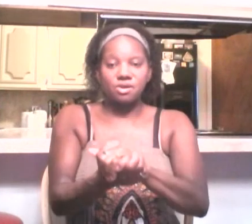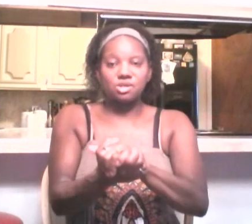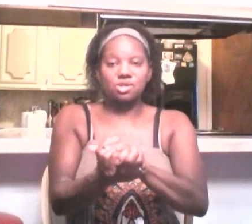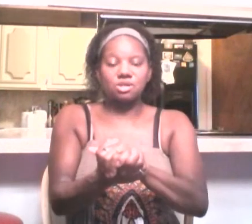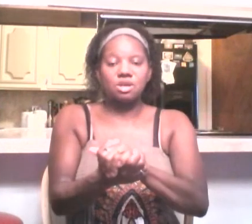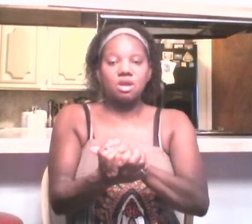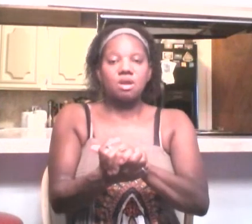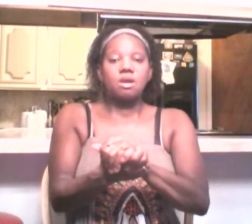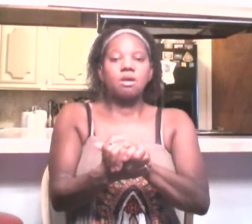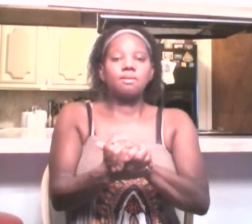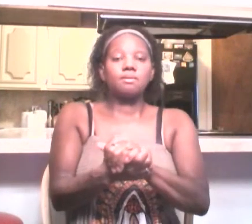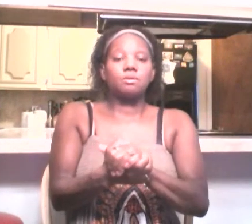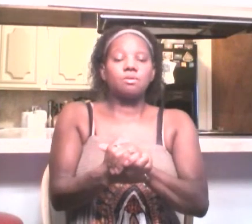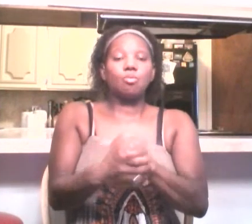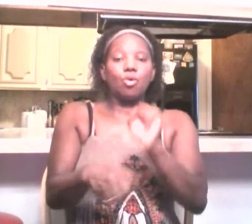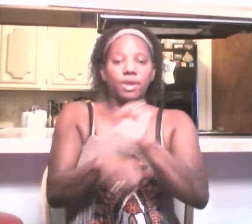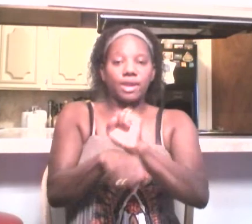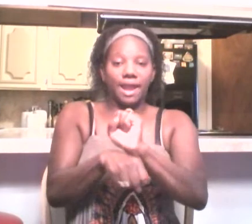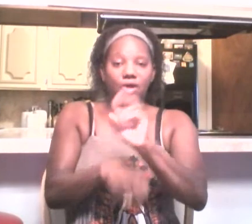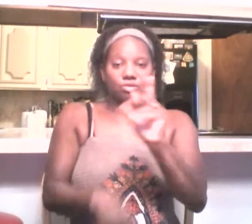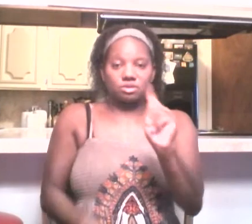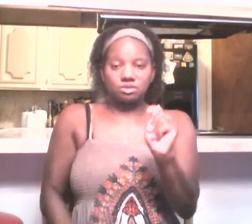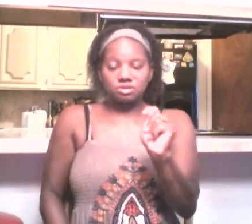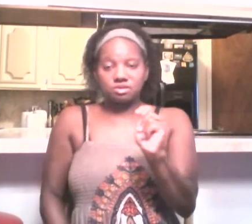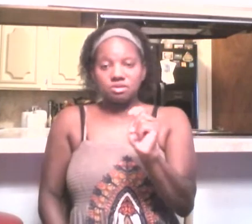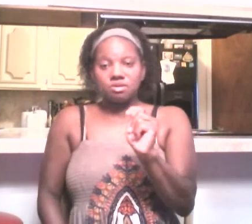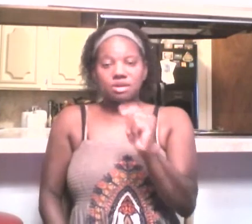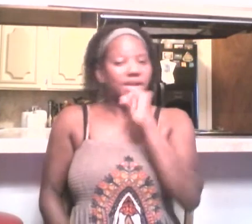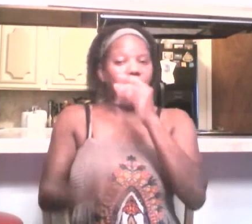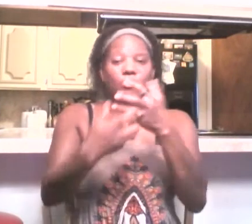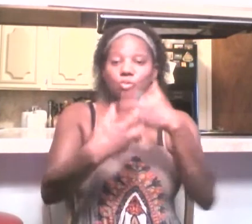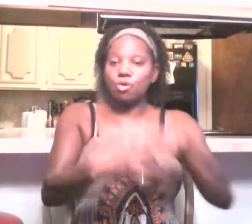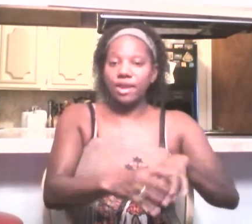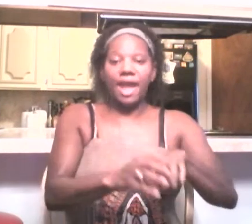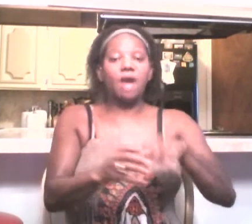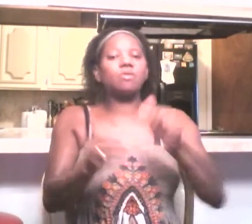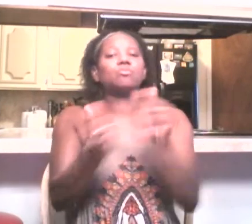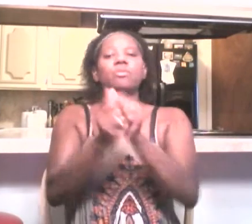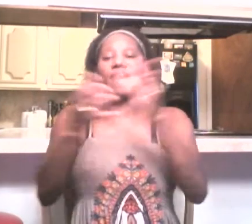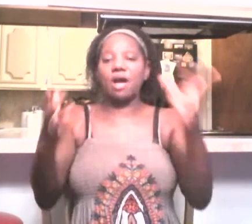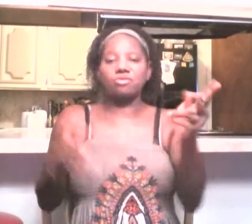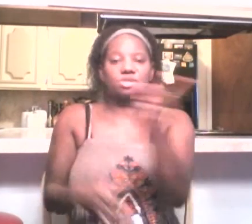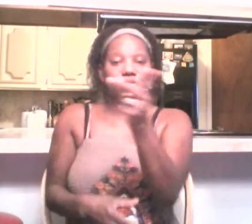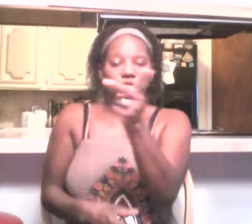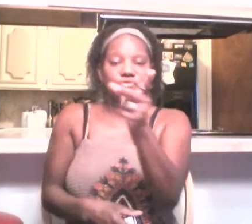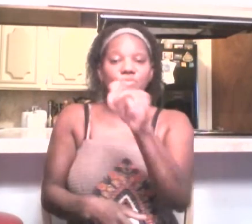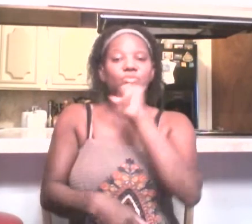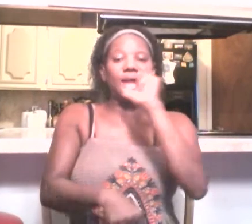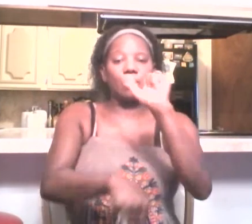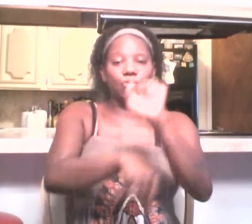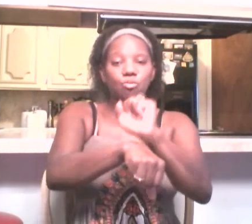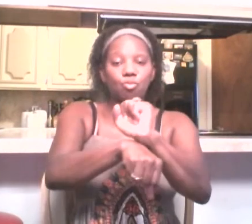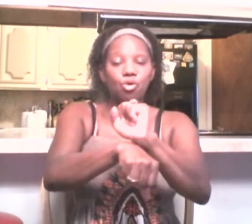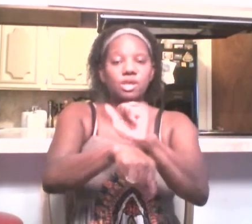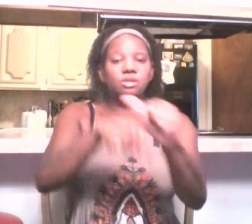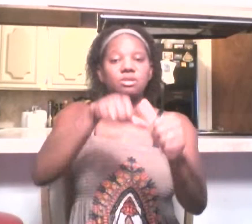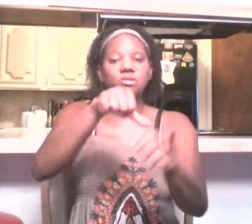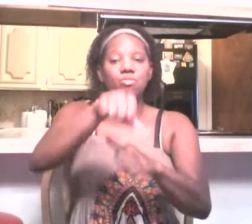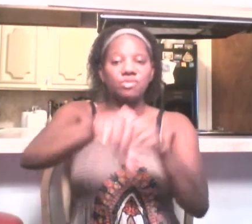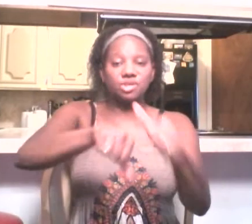marriage working out. It ain't gonna work out without the two of you not working with each